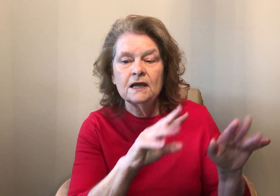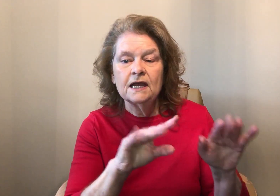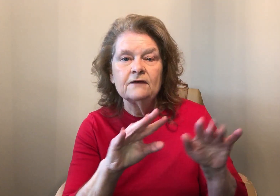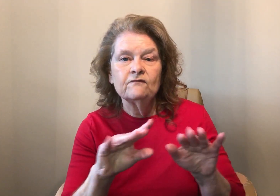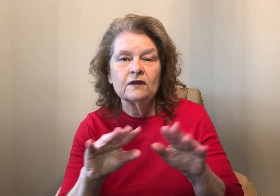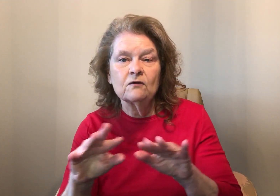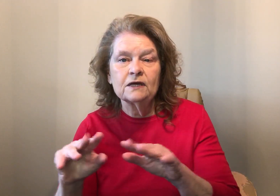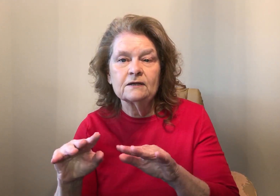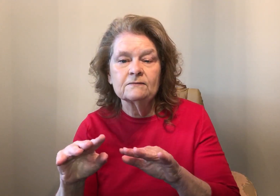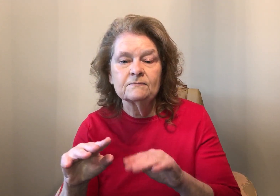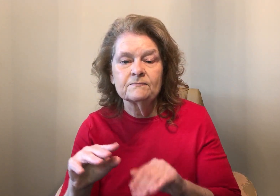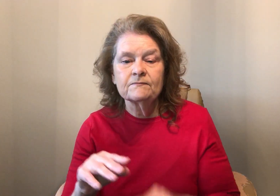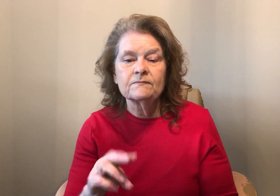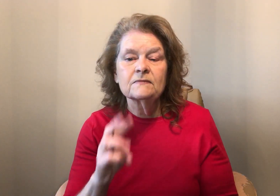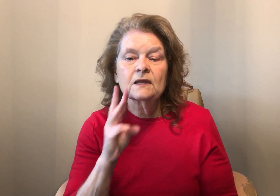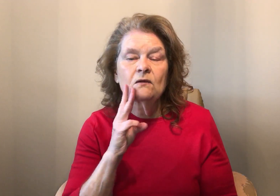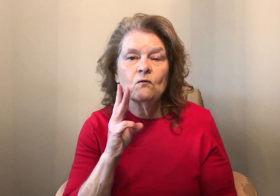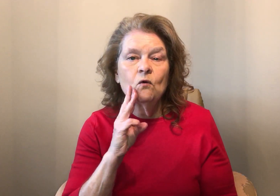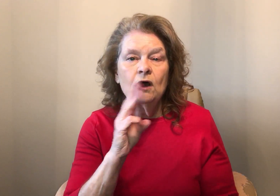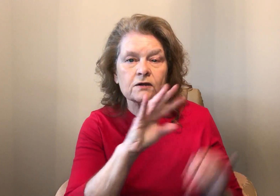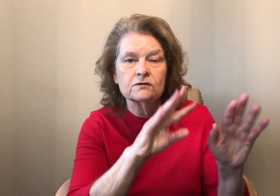and flowing. Waters.